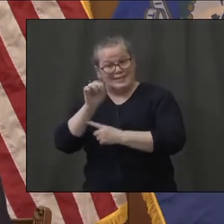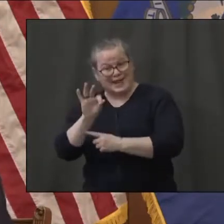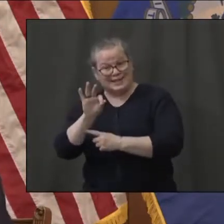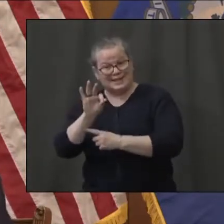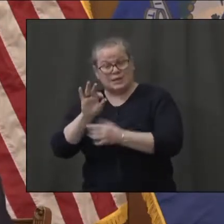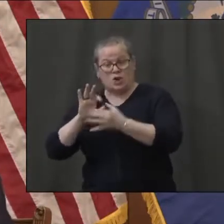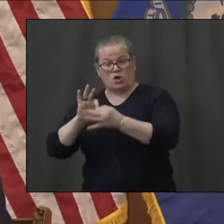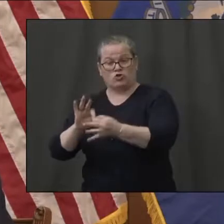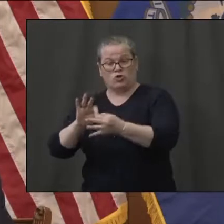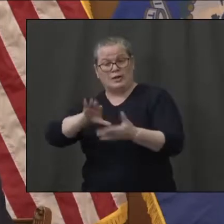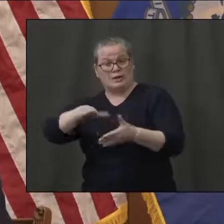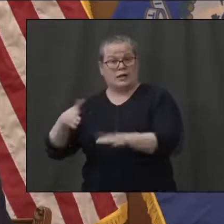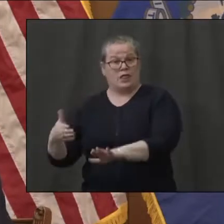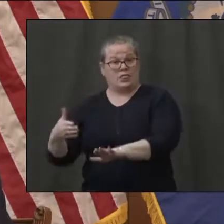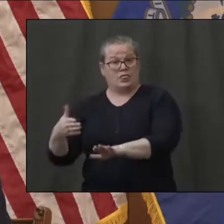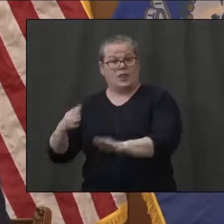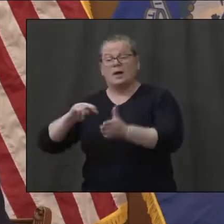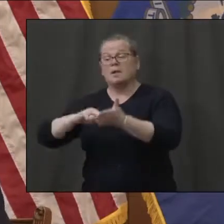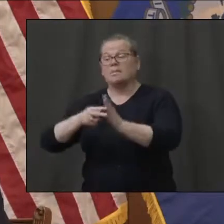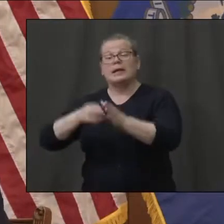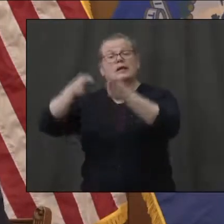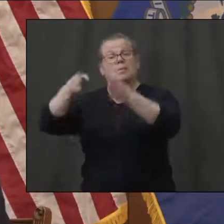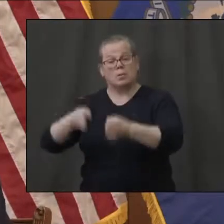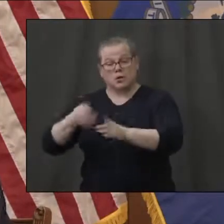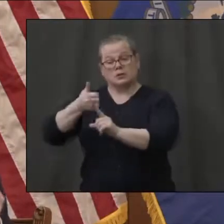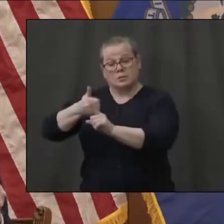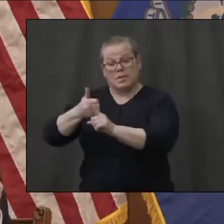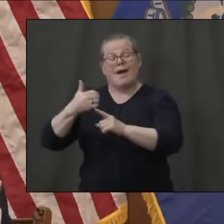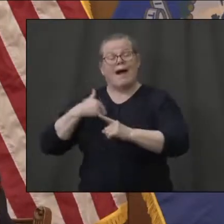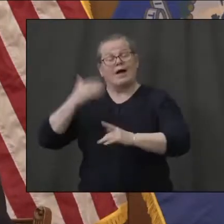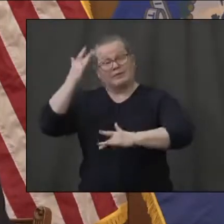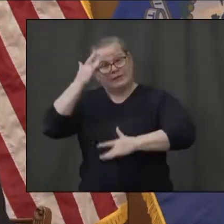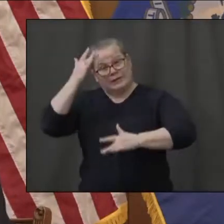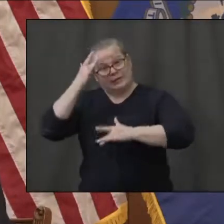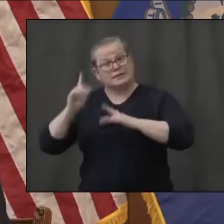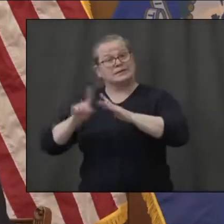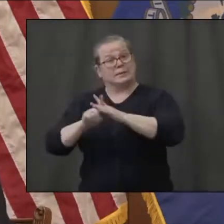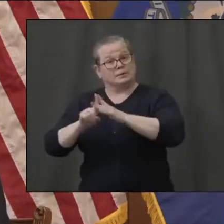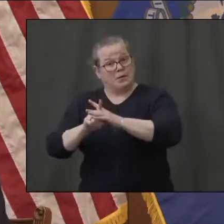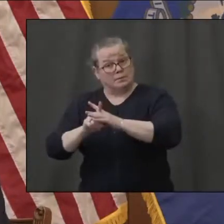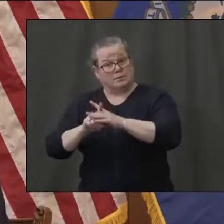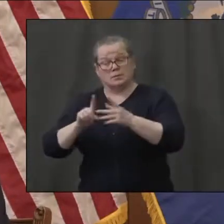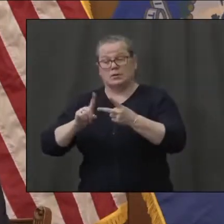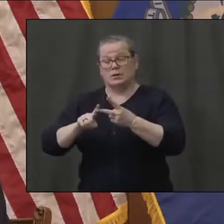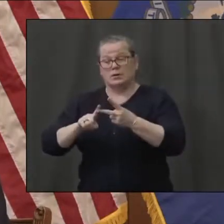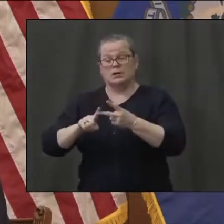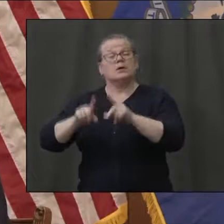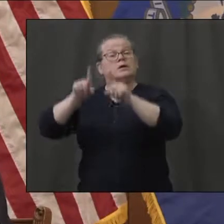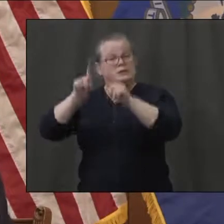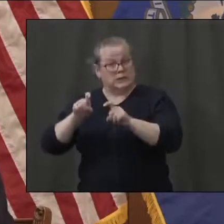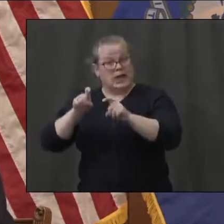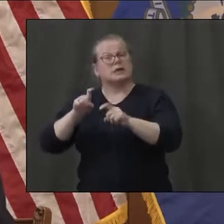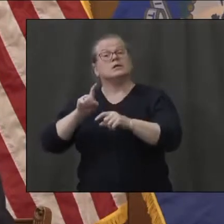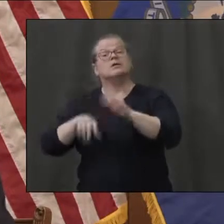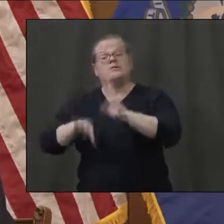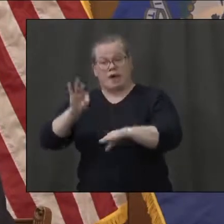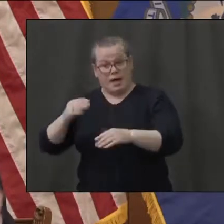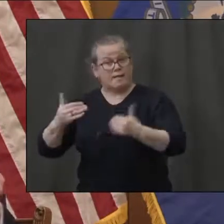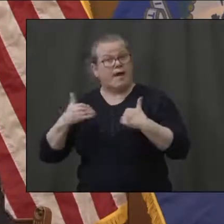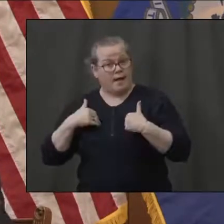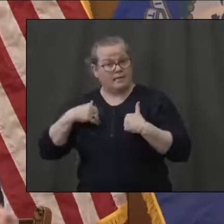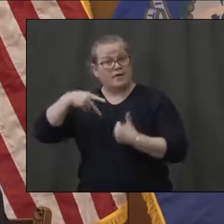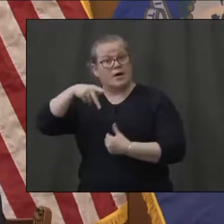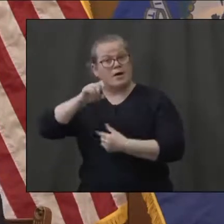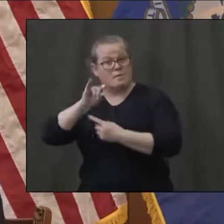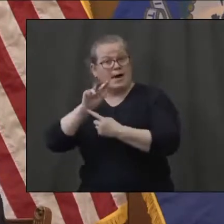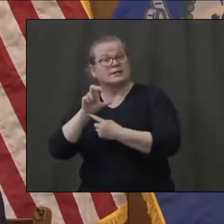has symptoms of COVID-19, test positive on a COVID-19 test before